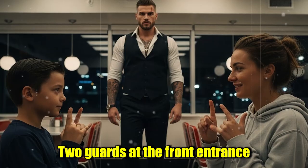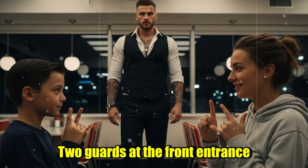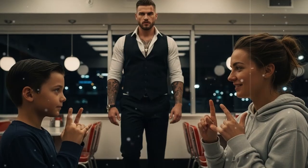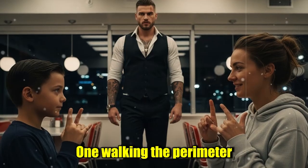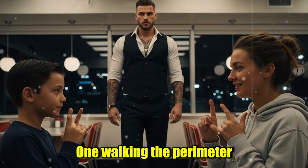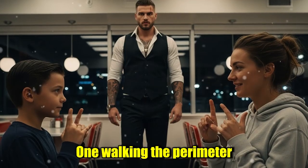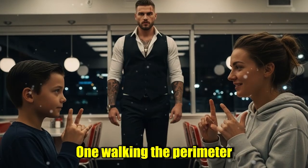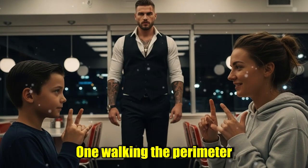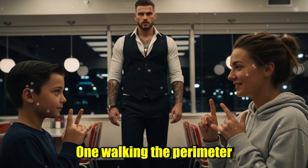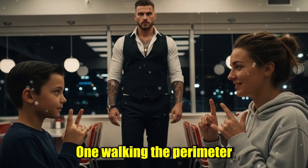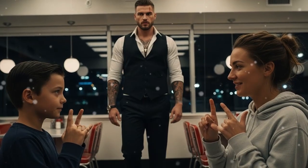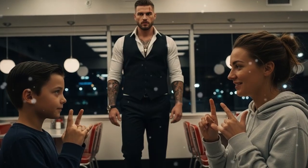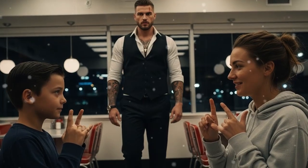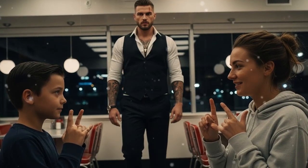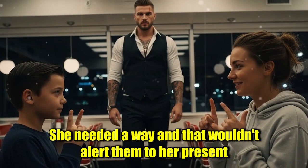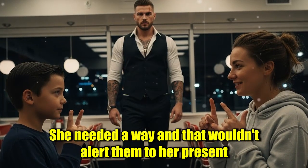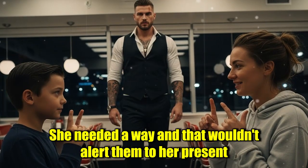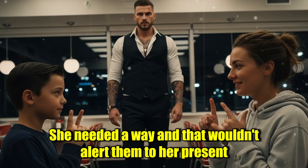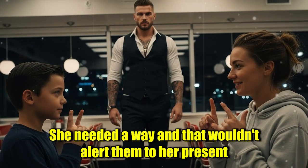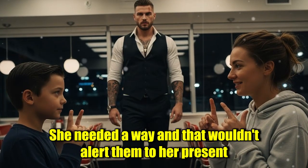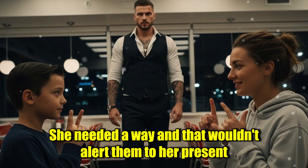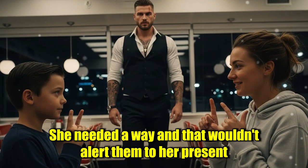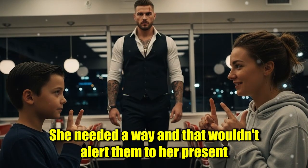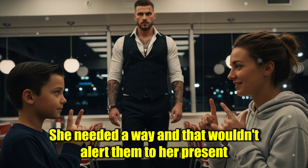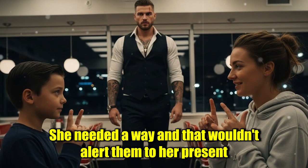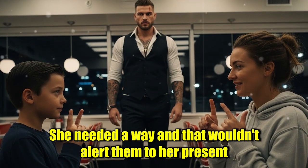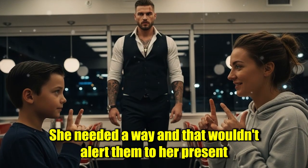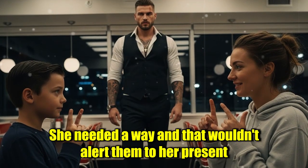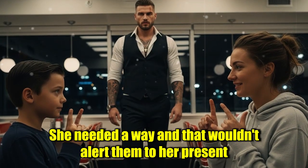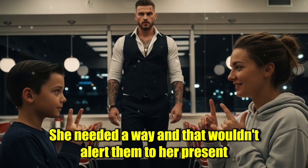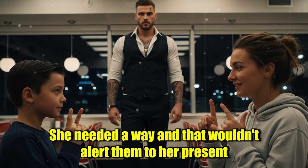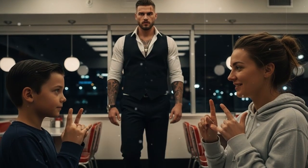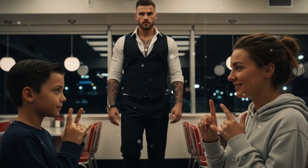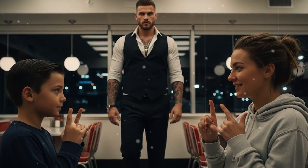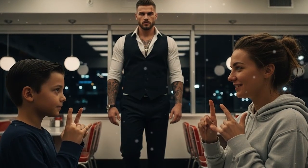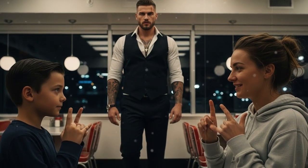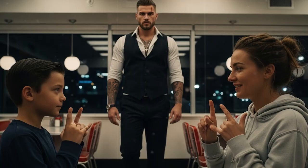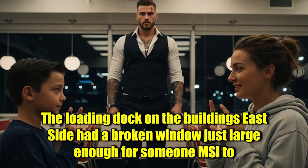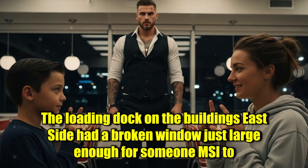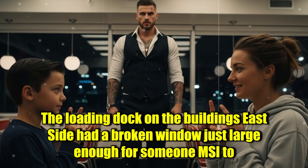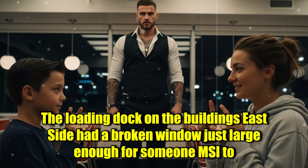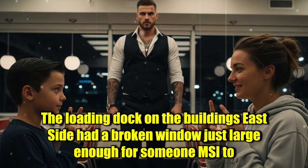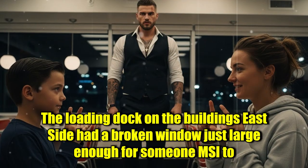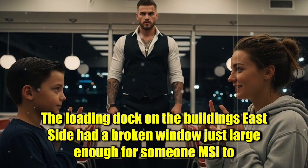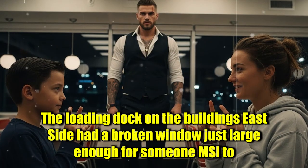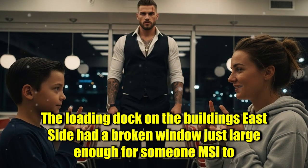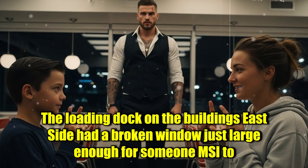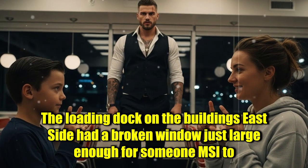entrance, 1 walking the perimeter. She needed a way in that wouldn't alert them to her presence. The loading dock on the building's east